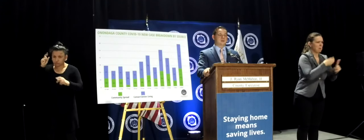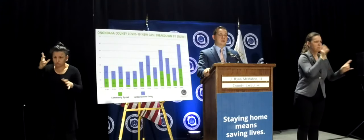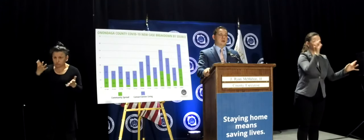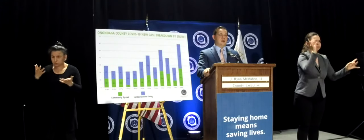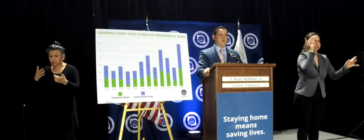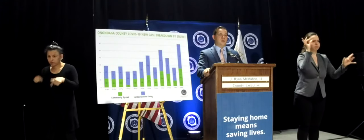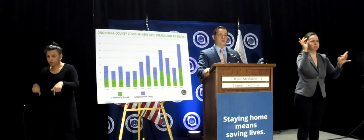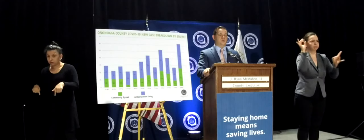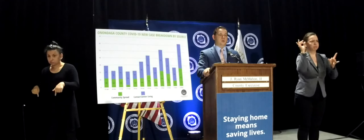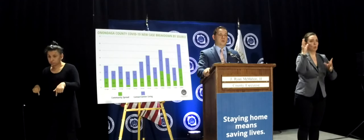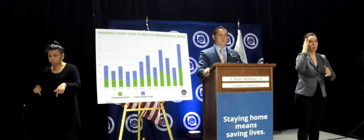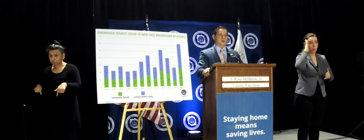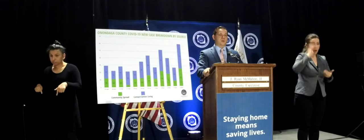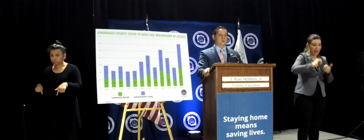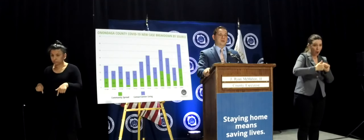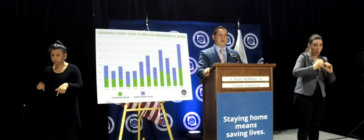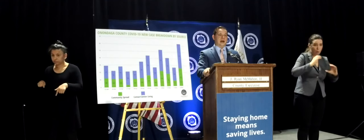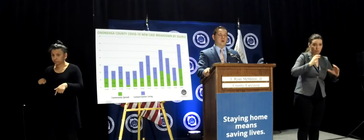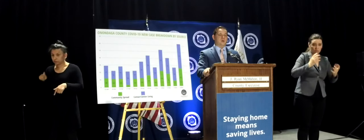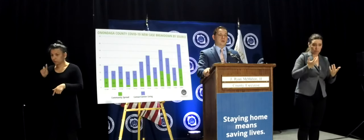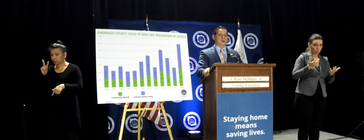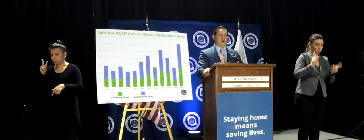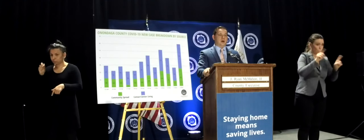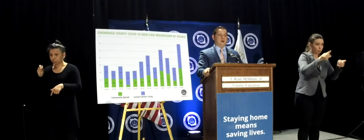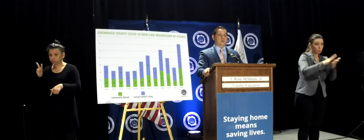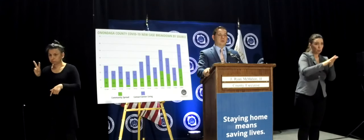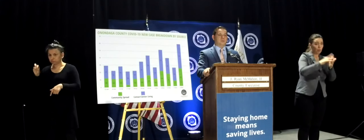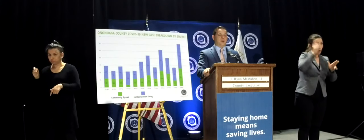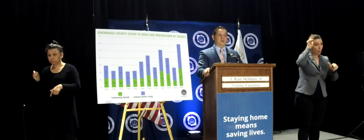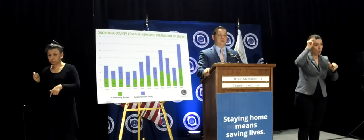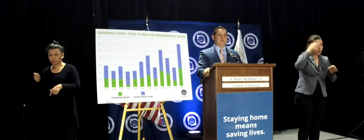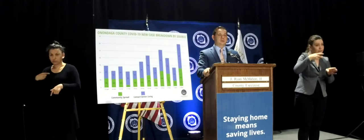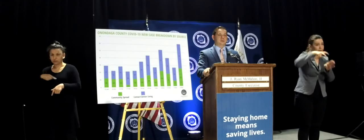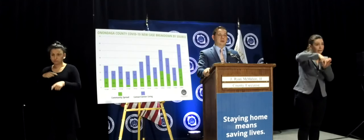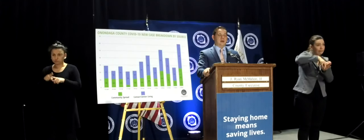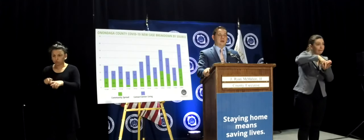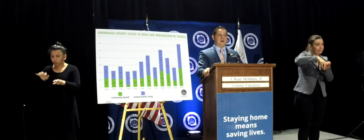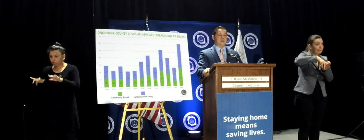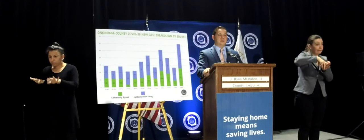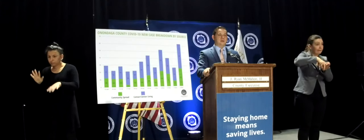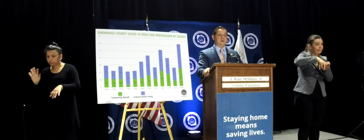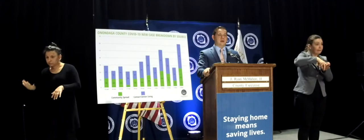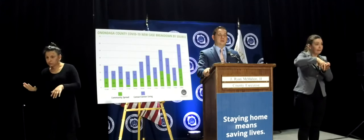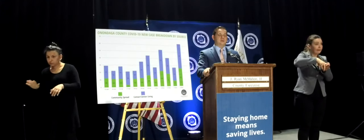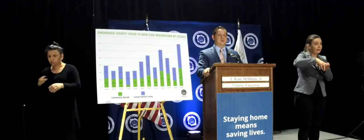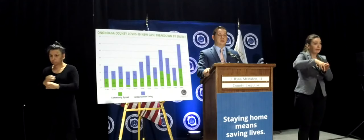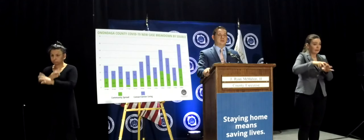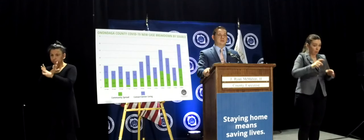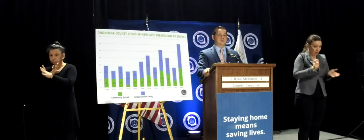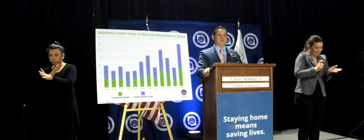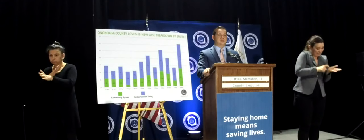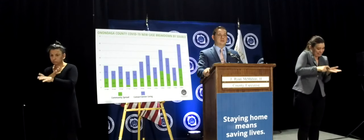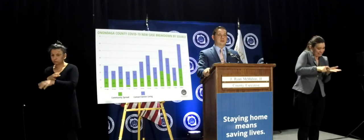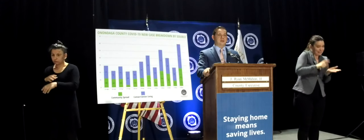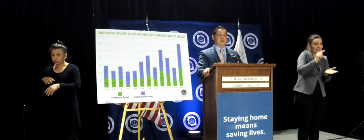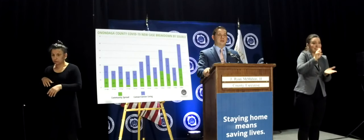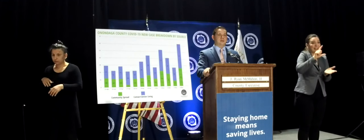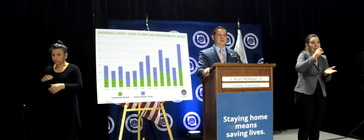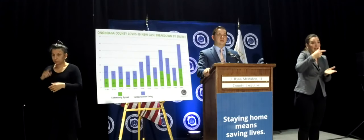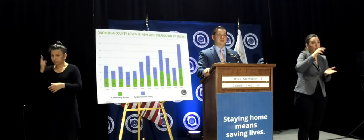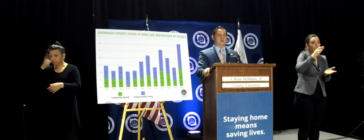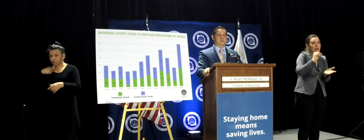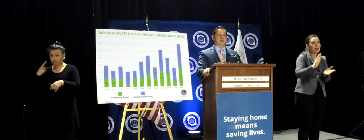things. We know so much more than we did now. But I need to say